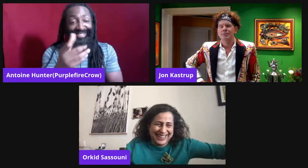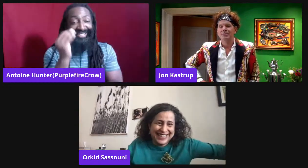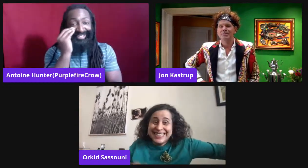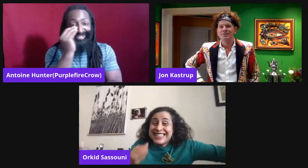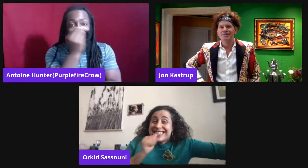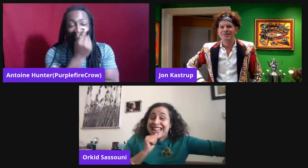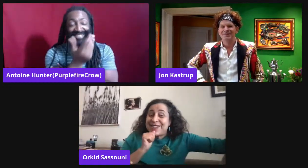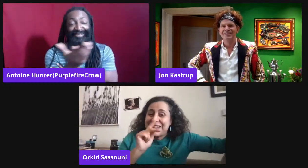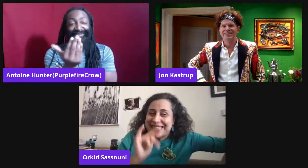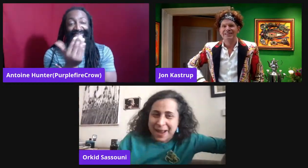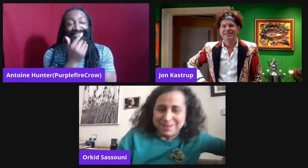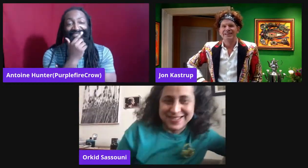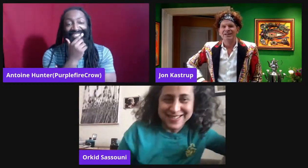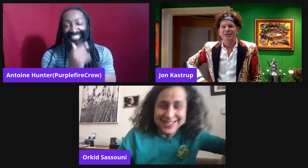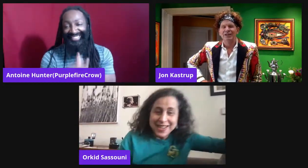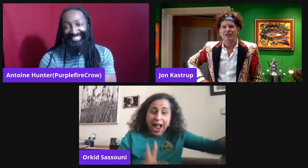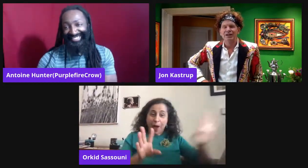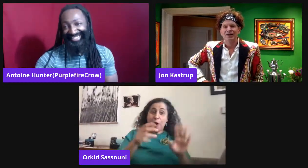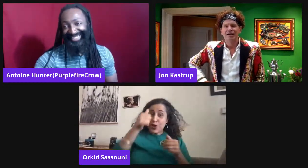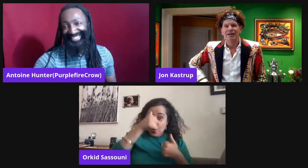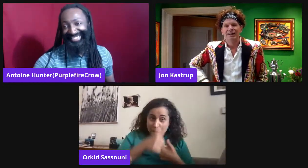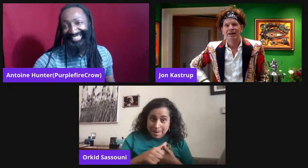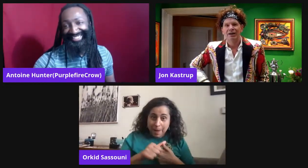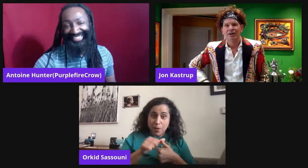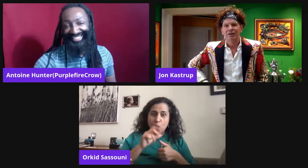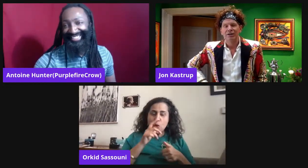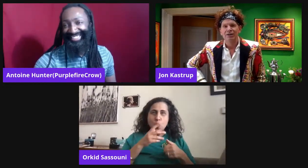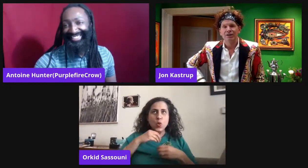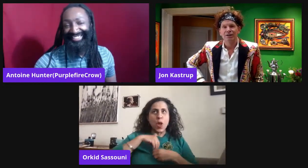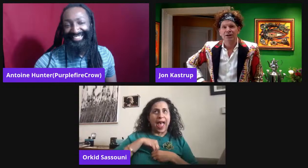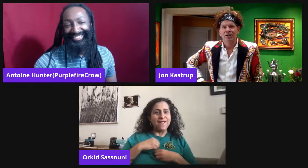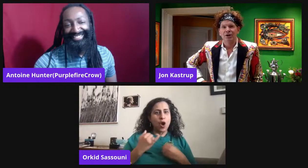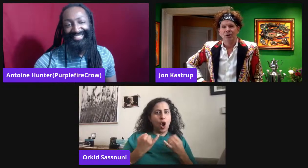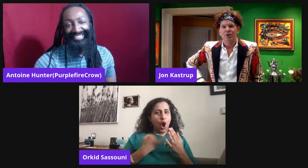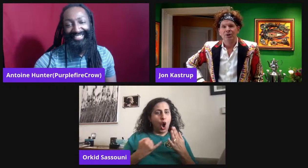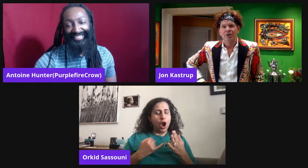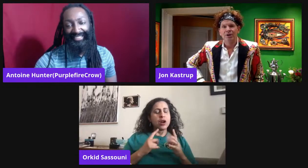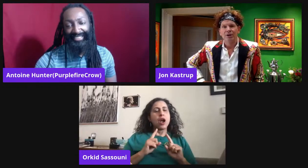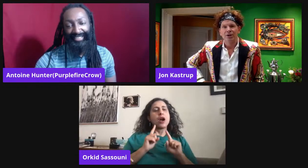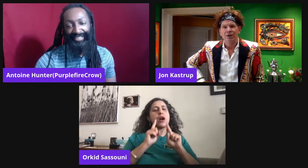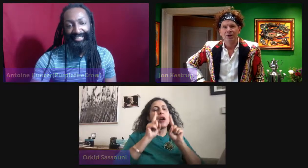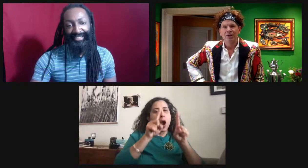Just giving everyone hey, these are some secret tips, y'all. Y'all better catch these.